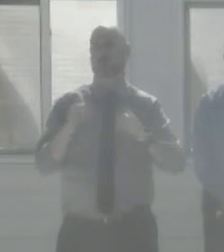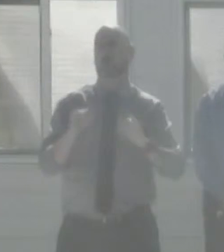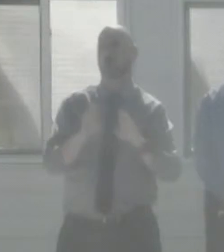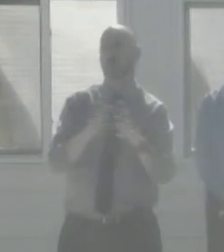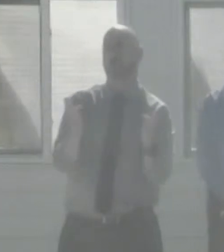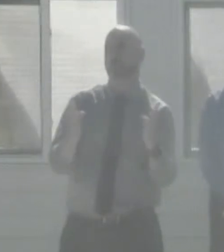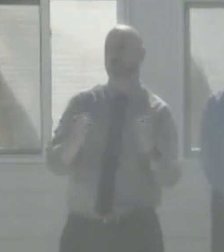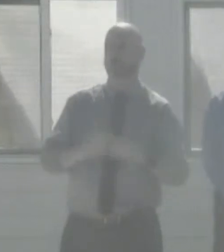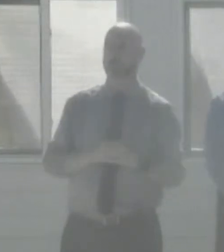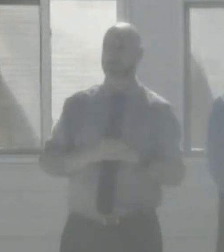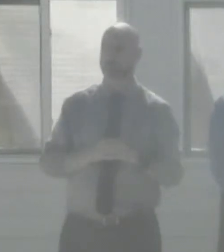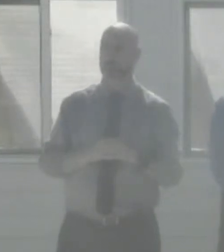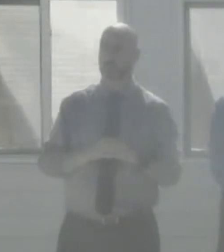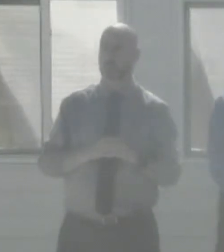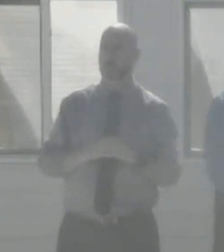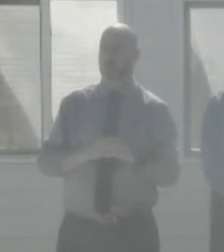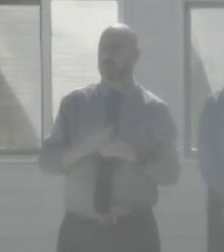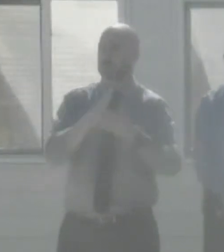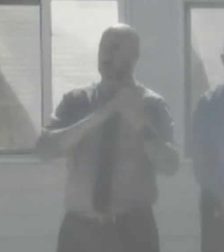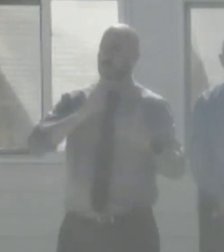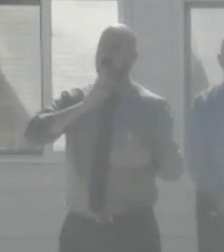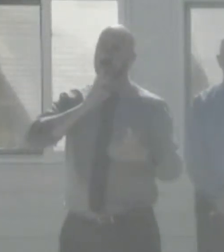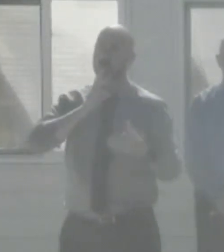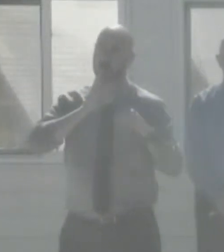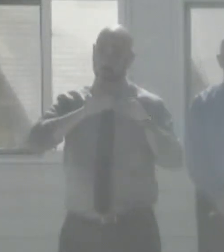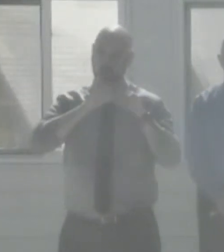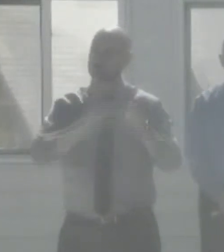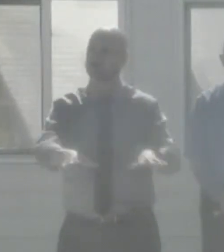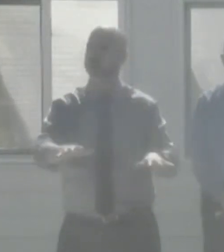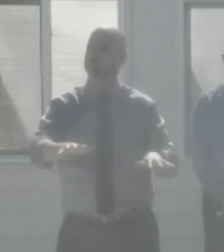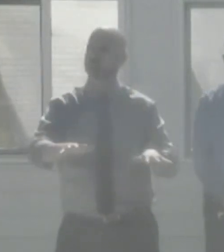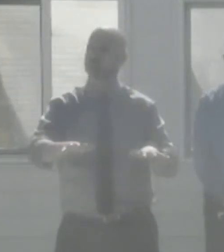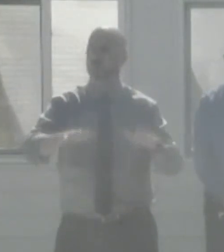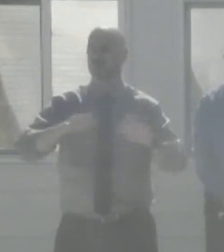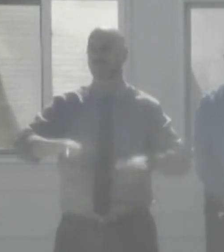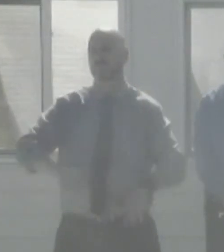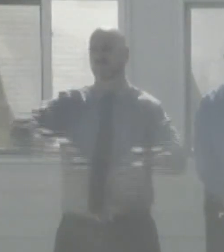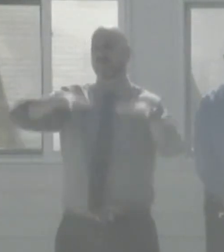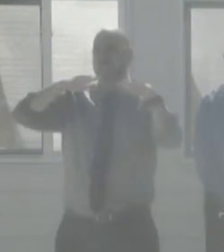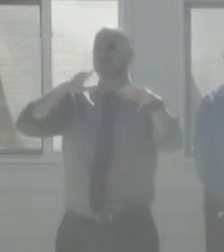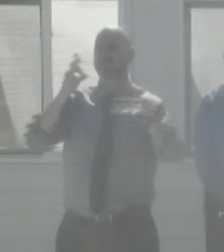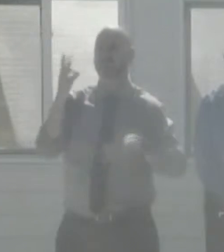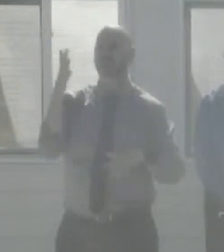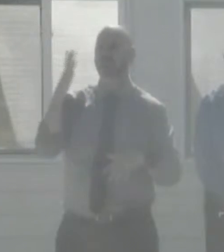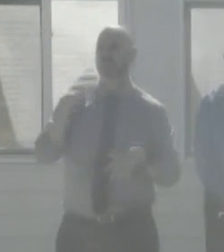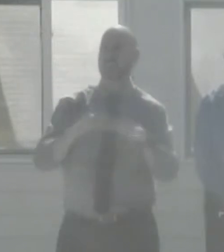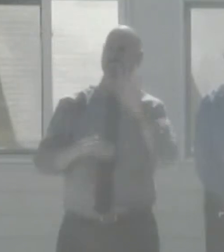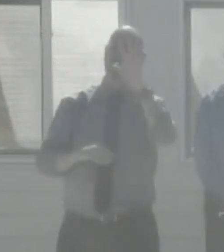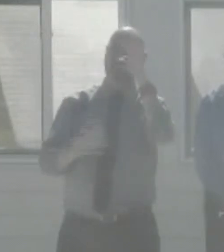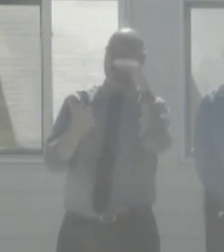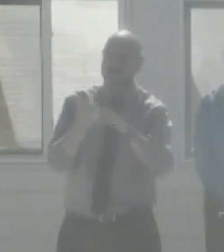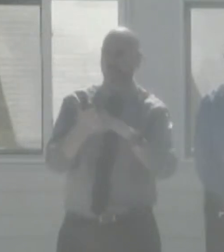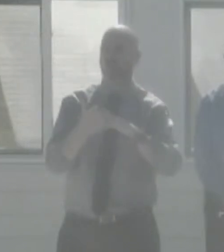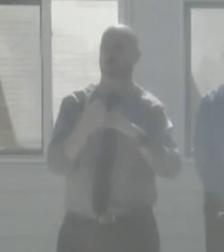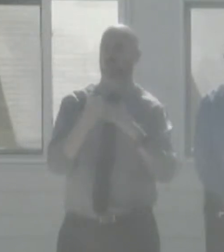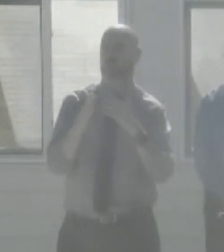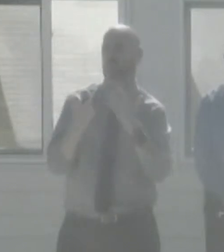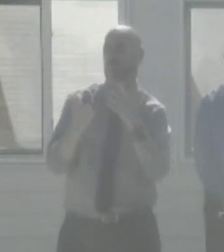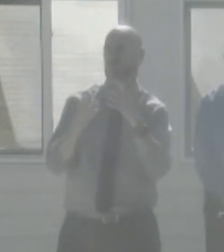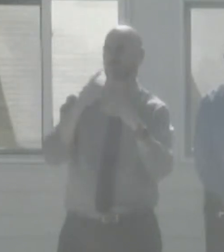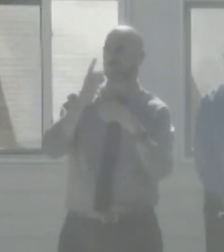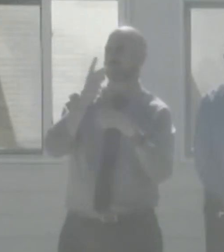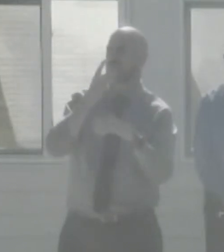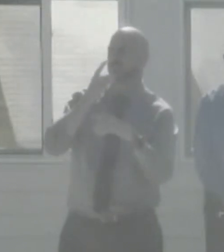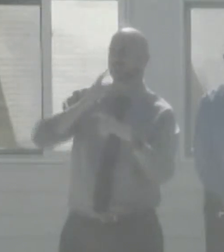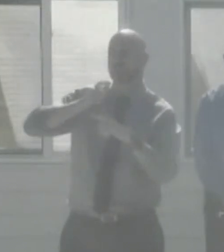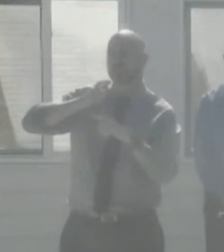washouts and flooding. That is continuing to go. There have been 5,000 traffic signals. 280 signals in the state are not